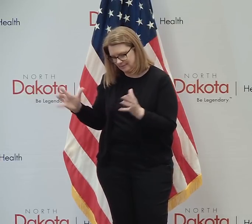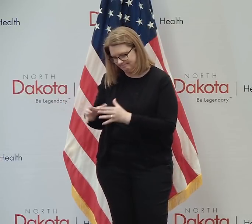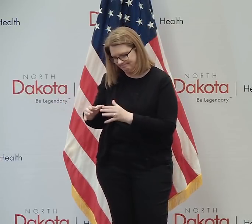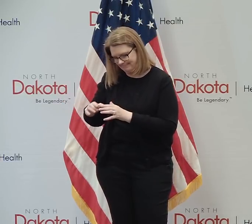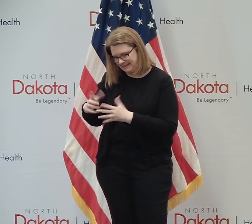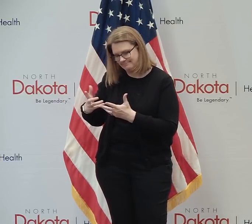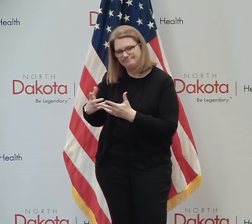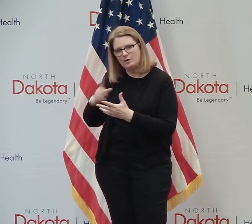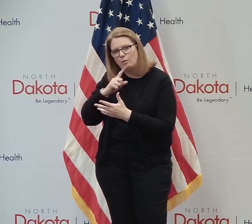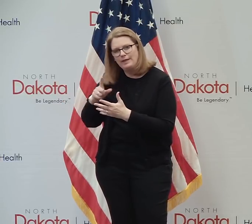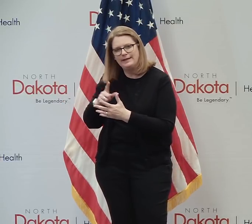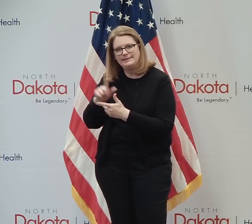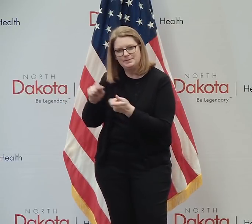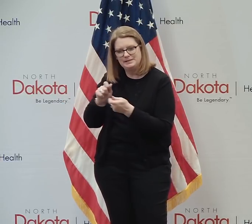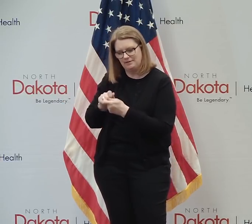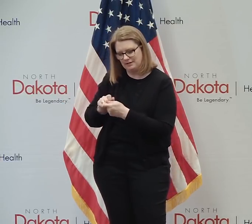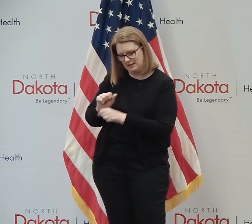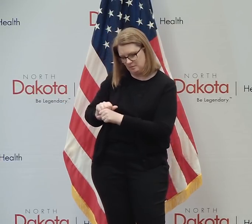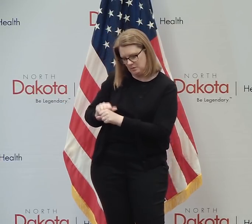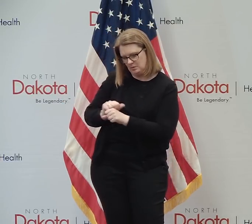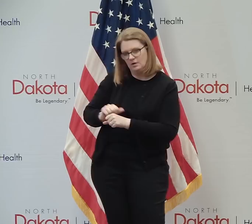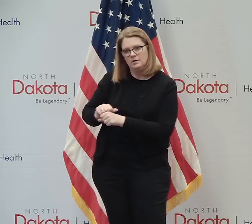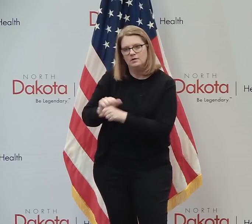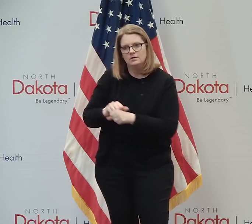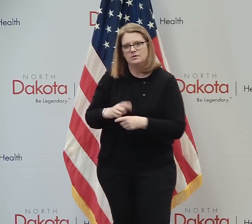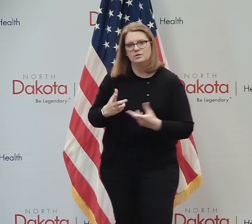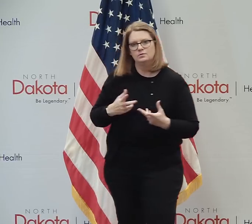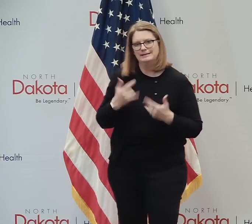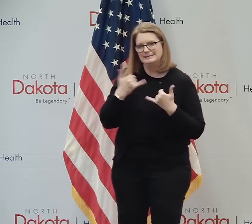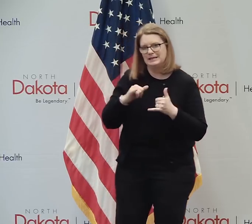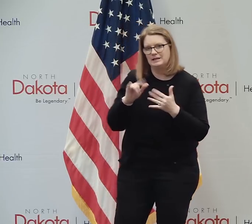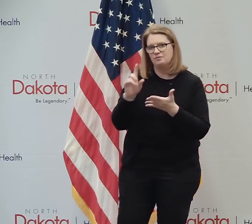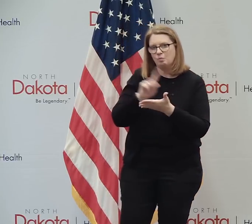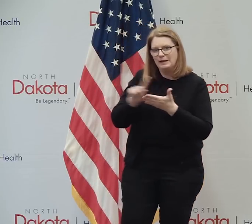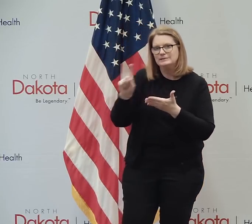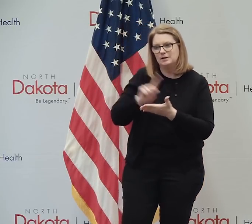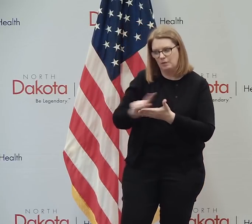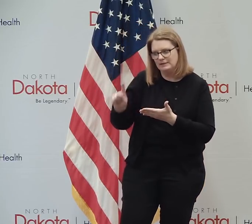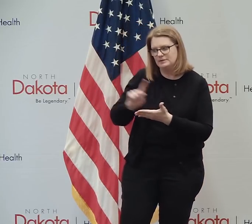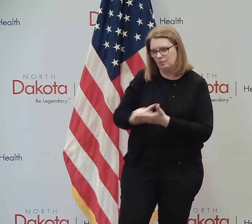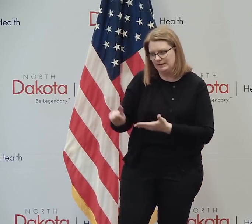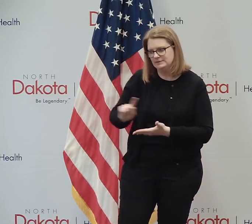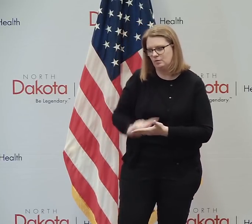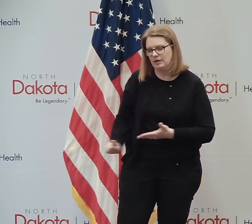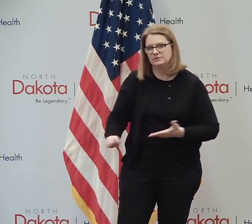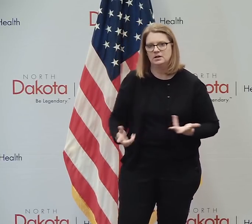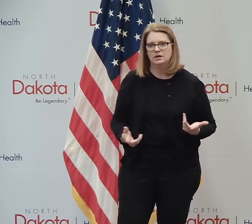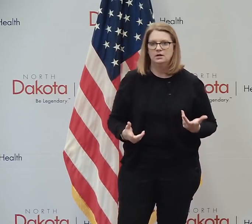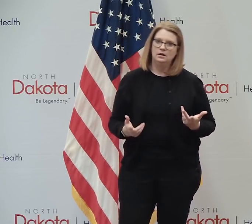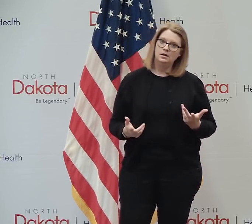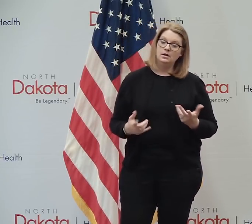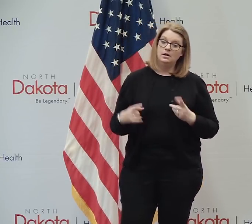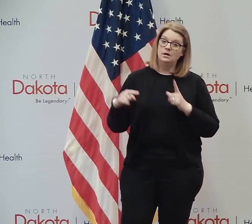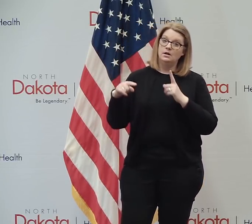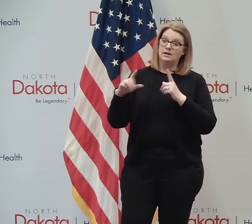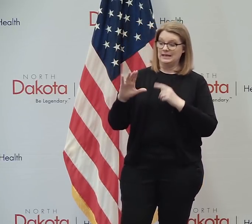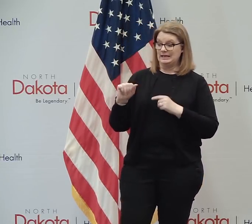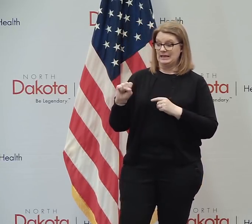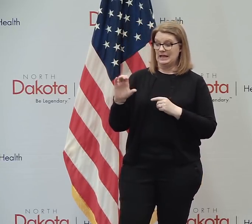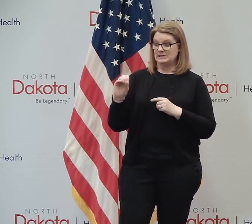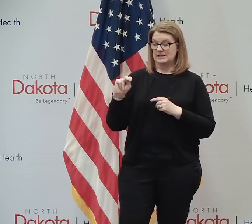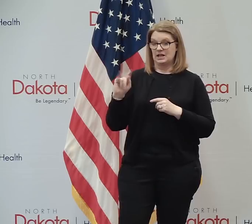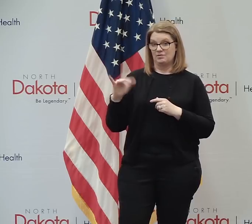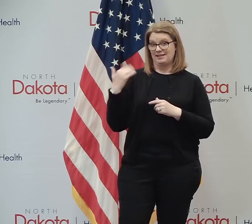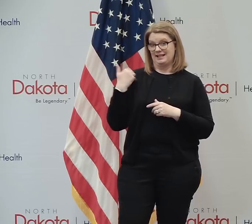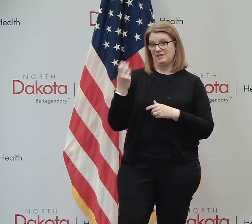Dave, I would think that we got weeks to go on this thing. I mean, the good news is positives have gone down in Cass County the